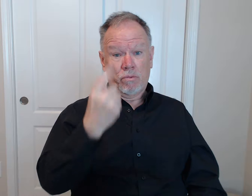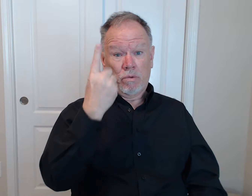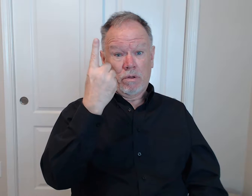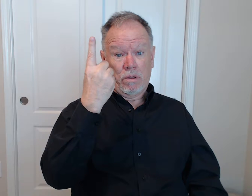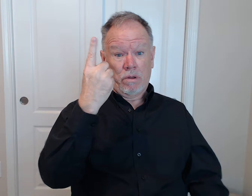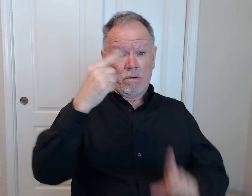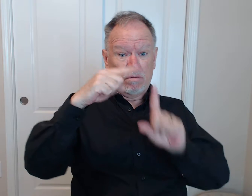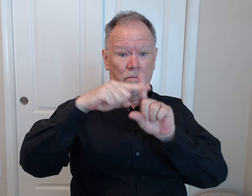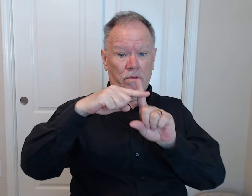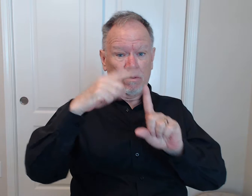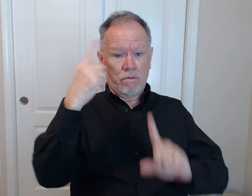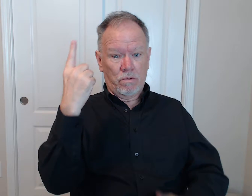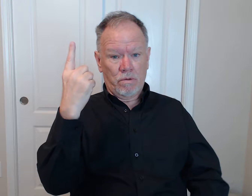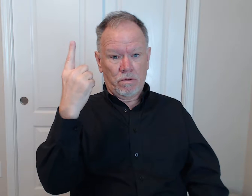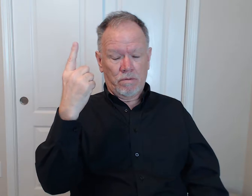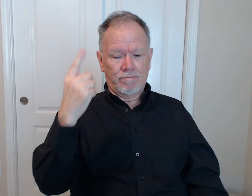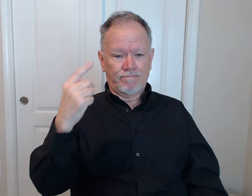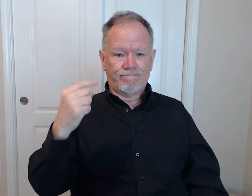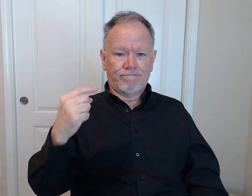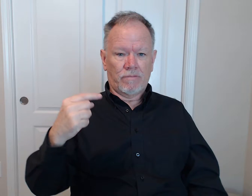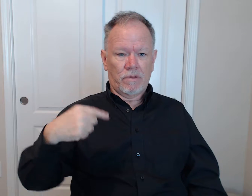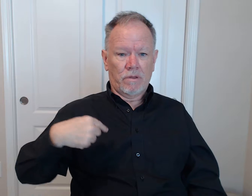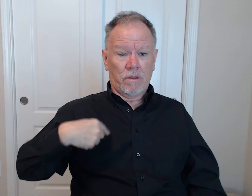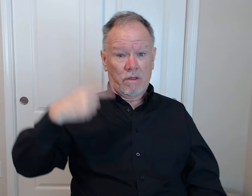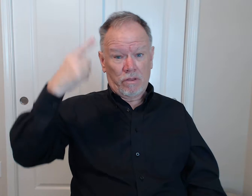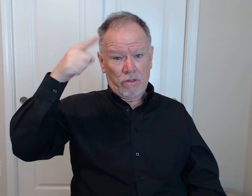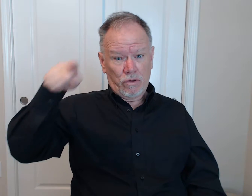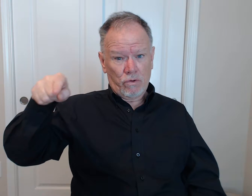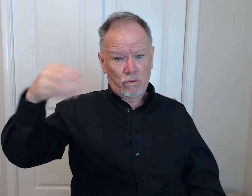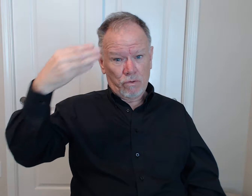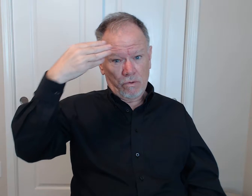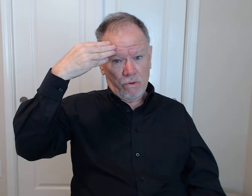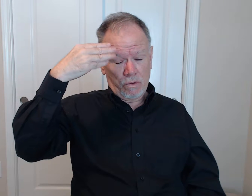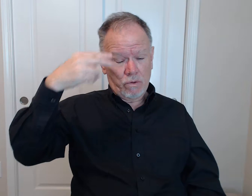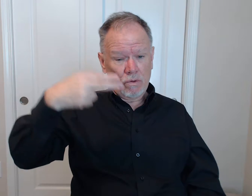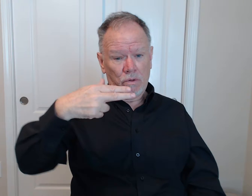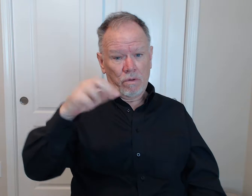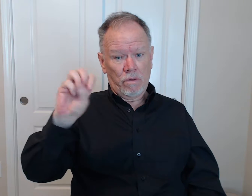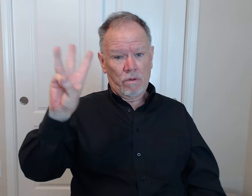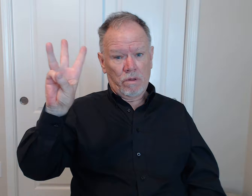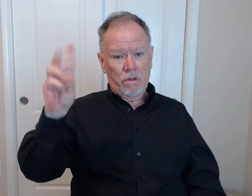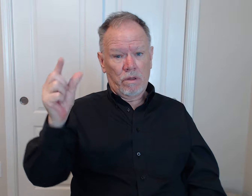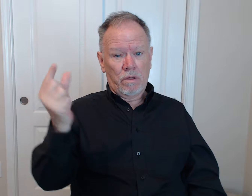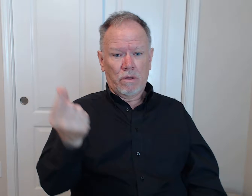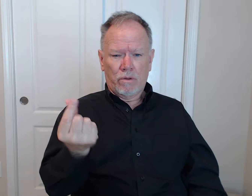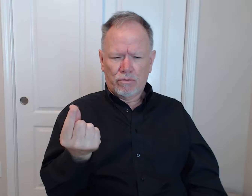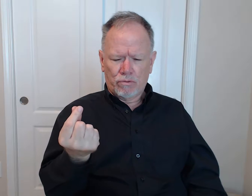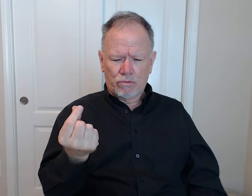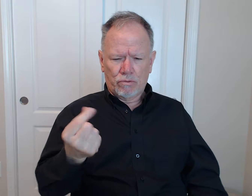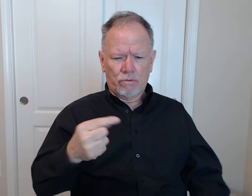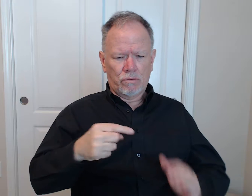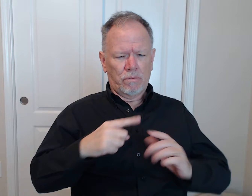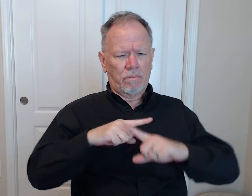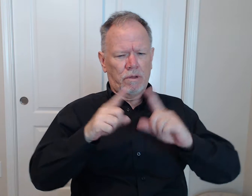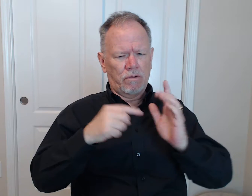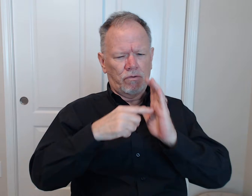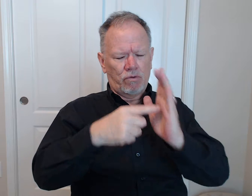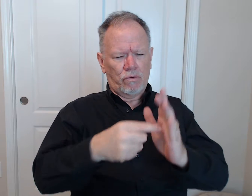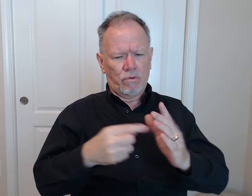1. And I think you already know how to do this. But I'll kind of show you a way of doing this in case you don't have this memorized or